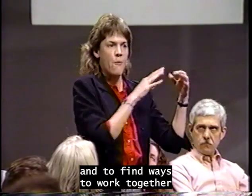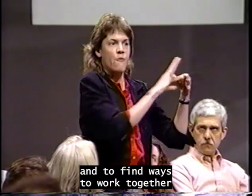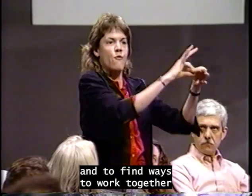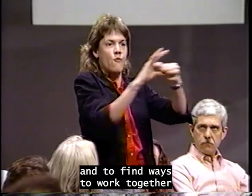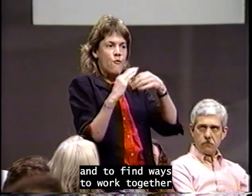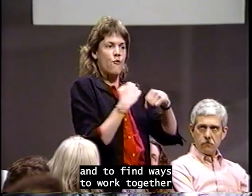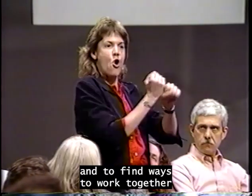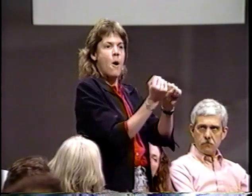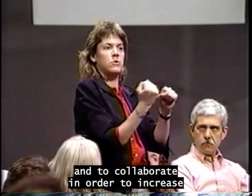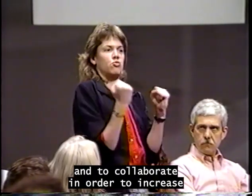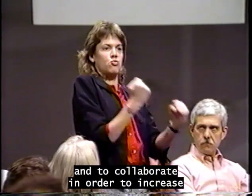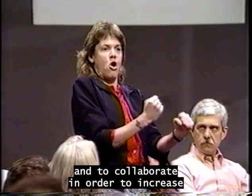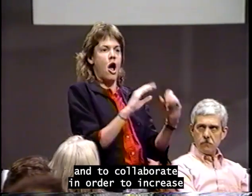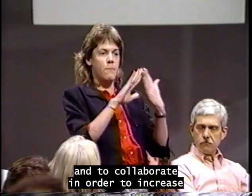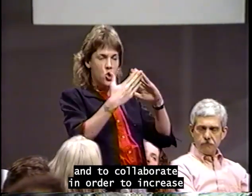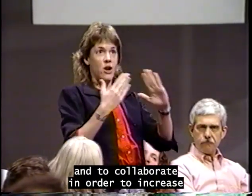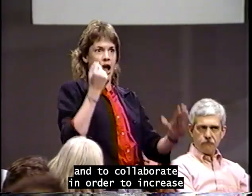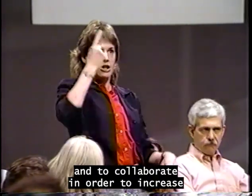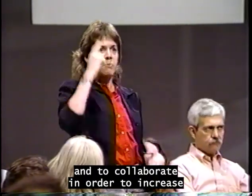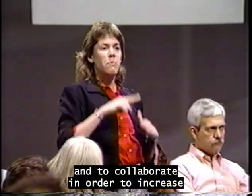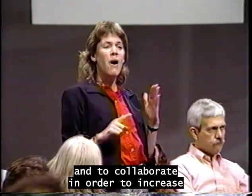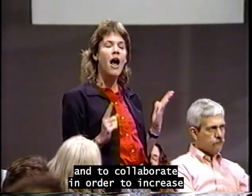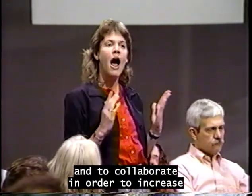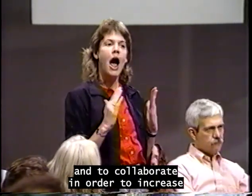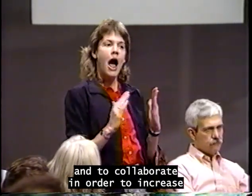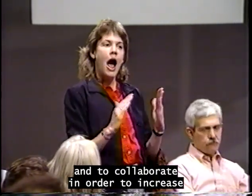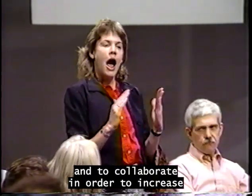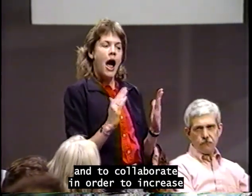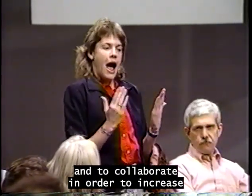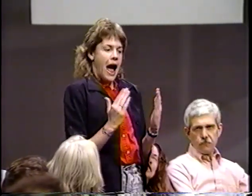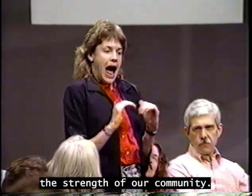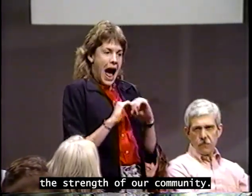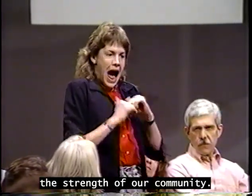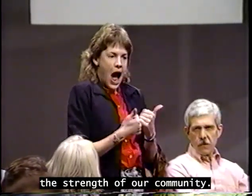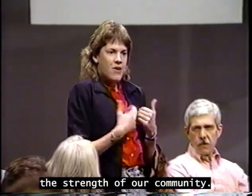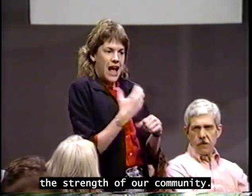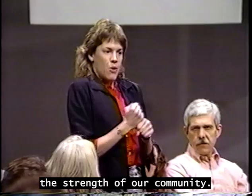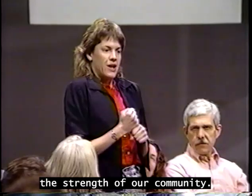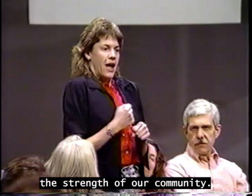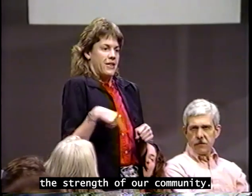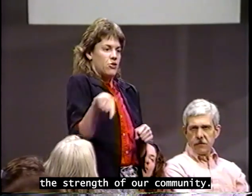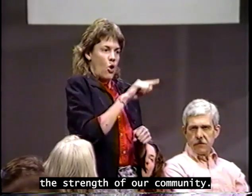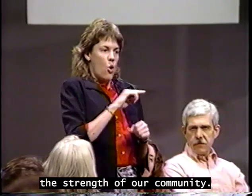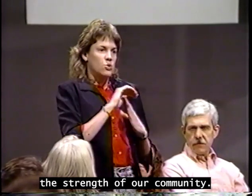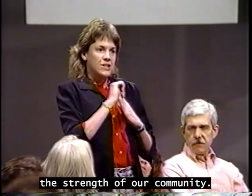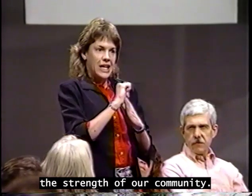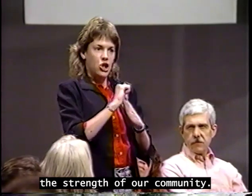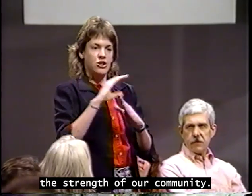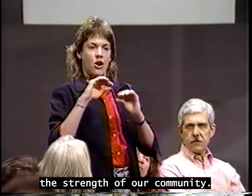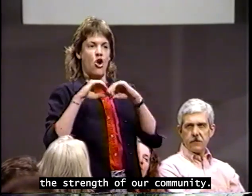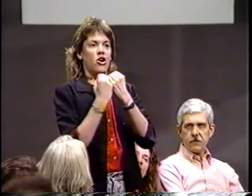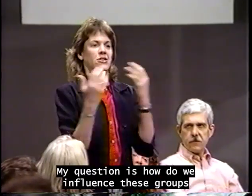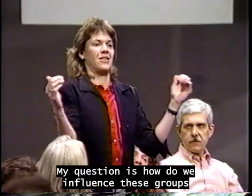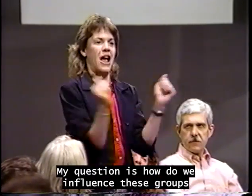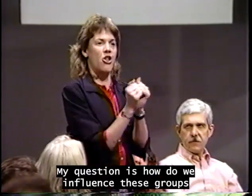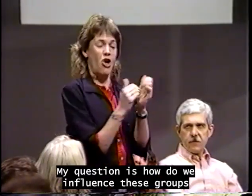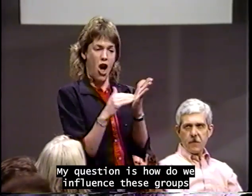ways to work together and to collaborate in order to increase the strength of our community. My question is,